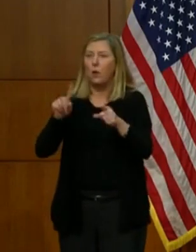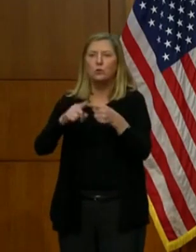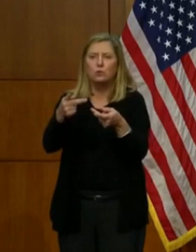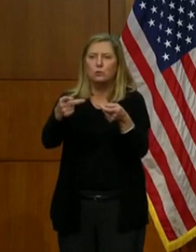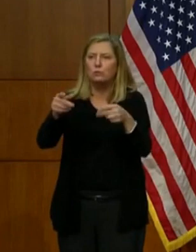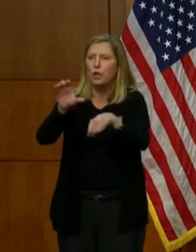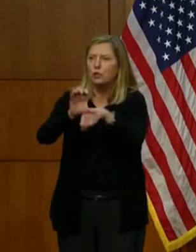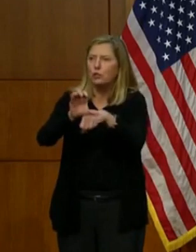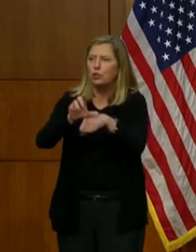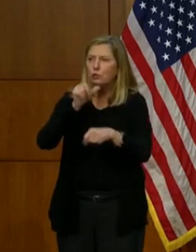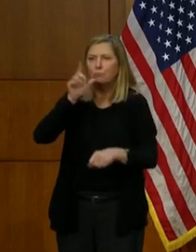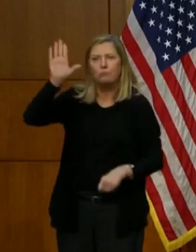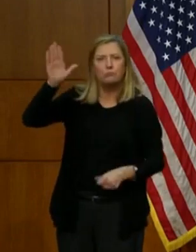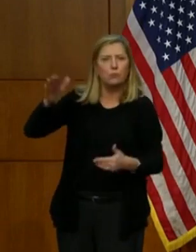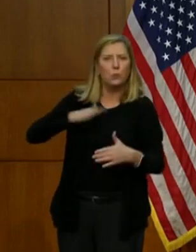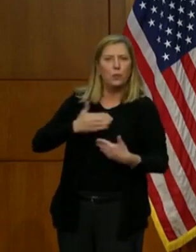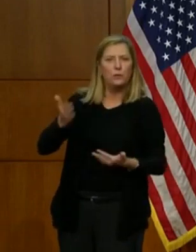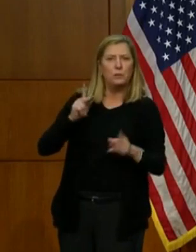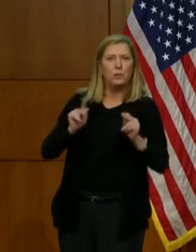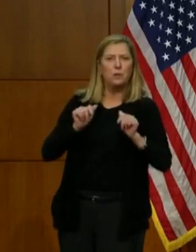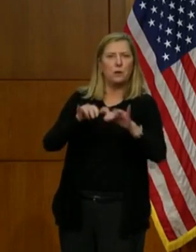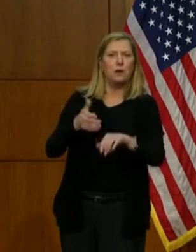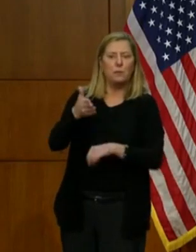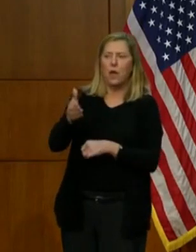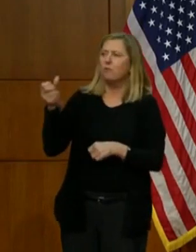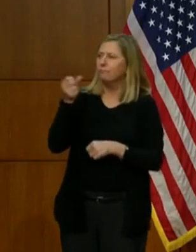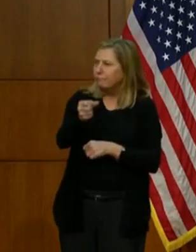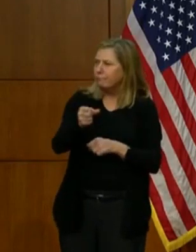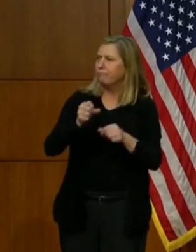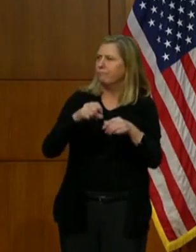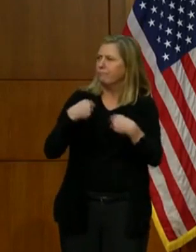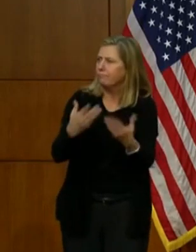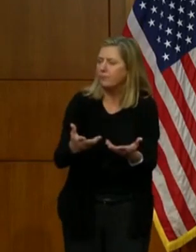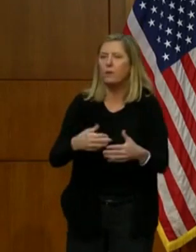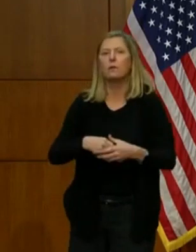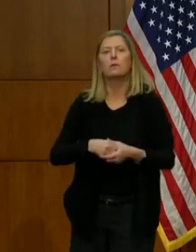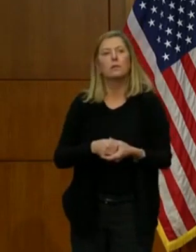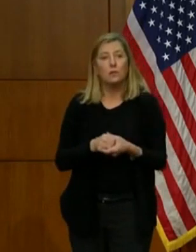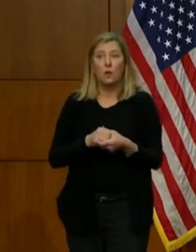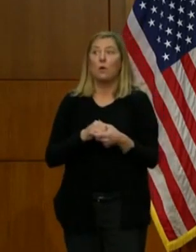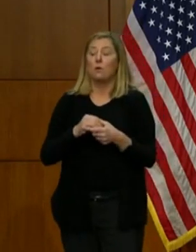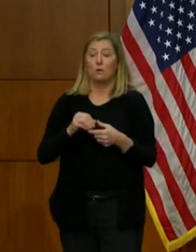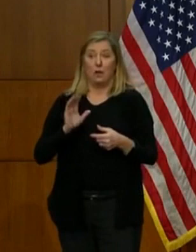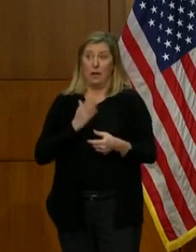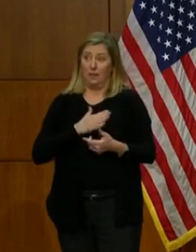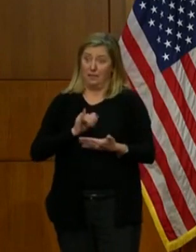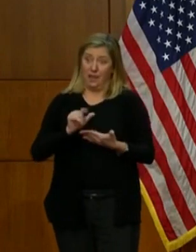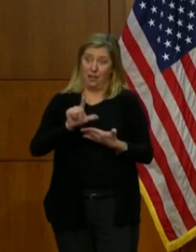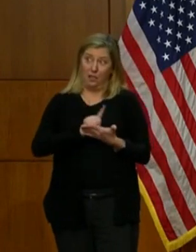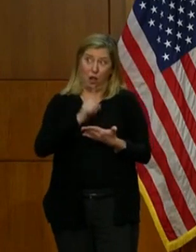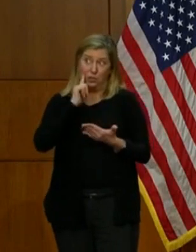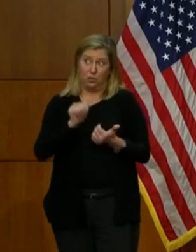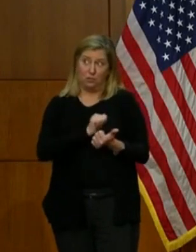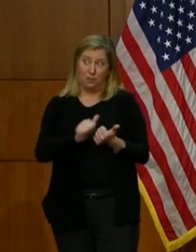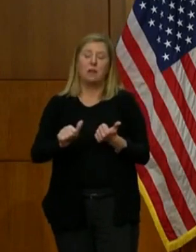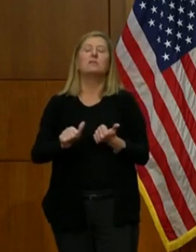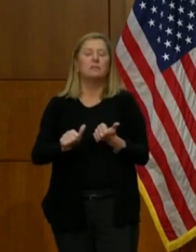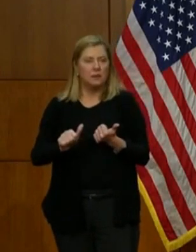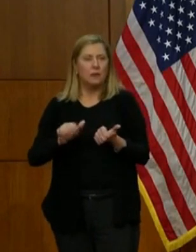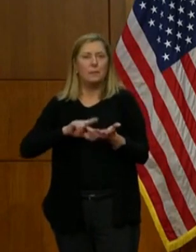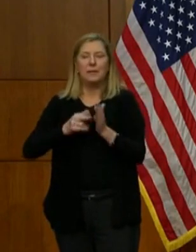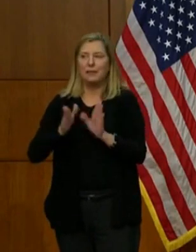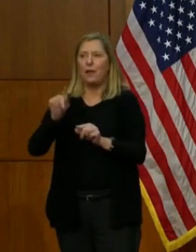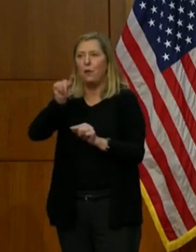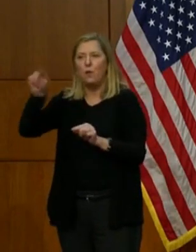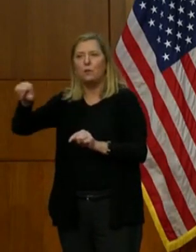So the legislation will allow those individuals to be credentialed to be able to give those vaccinations. The other thing